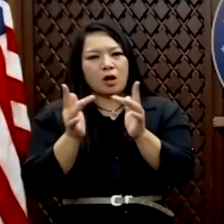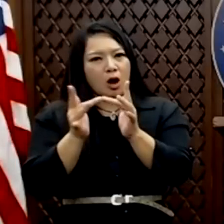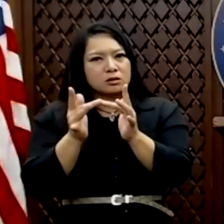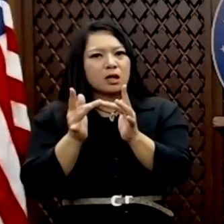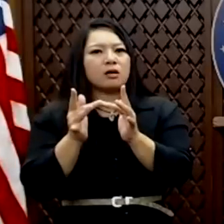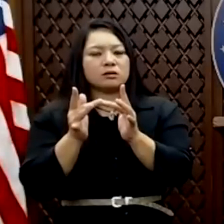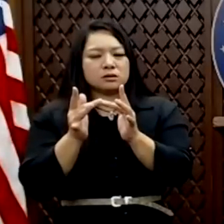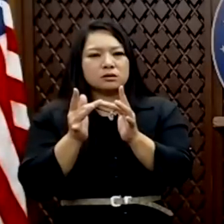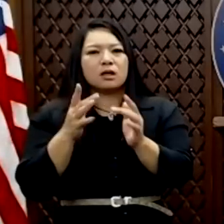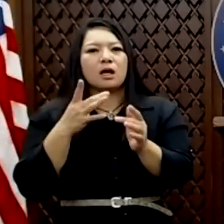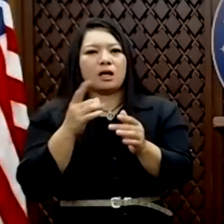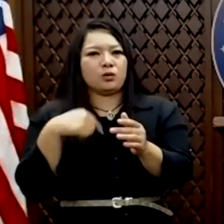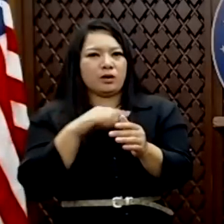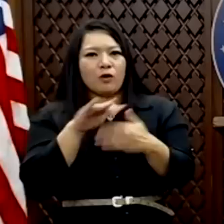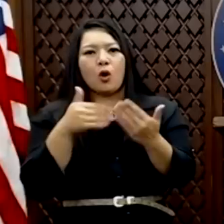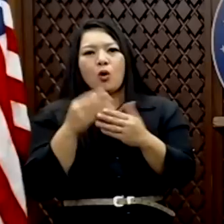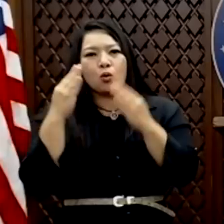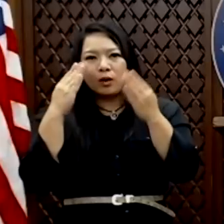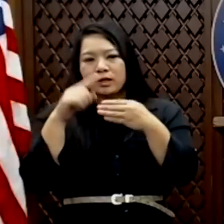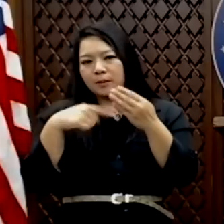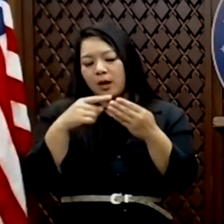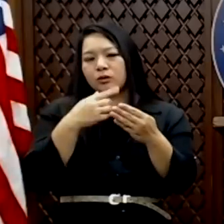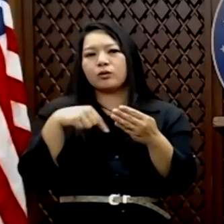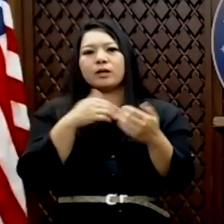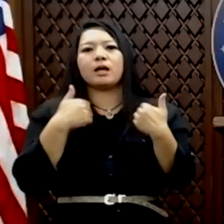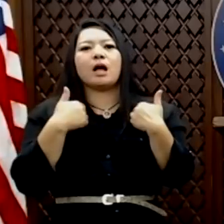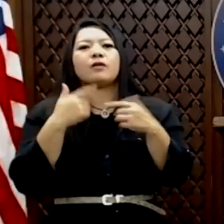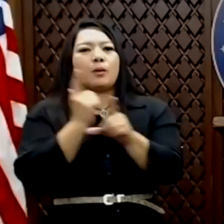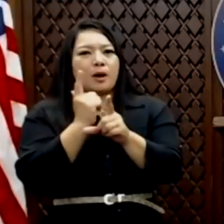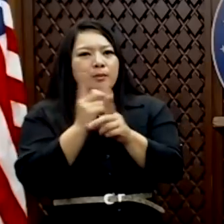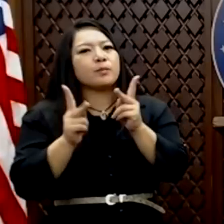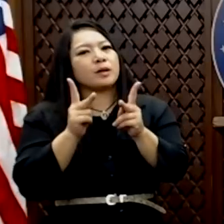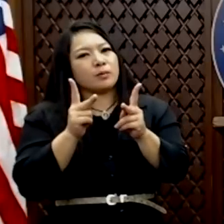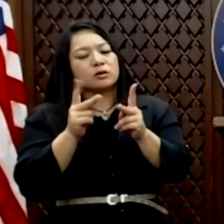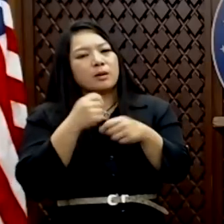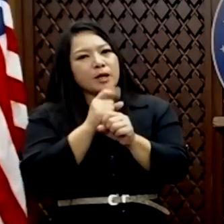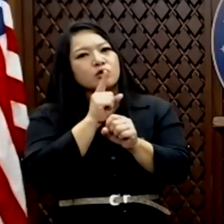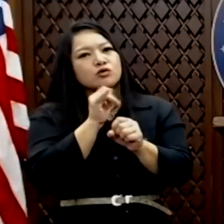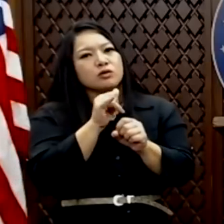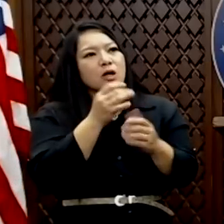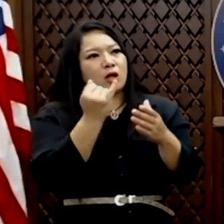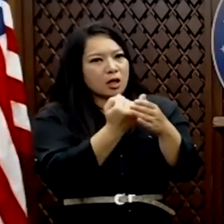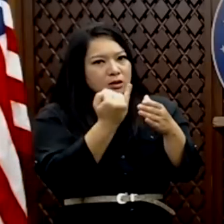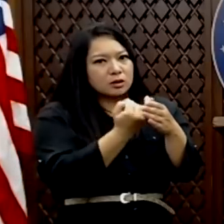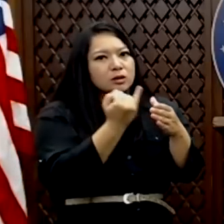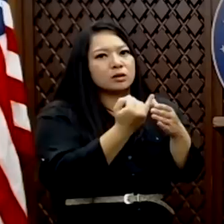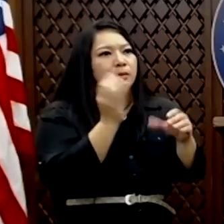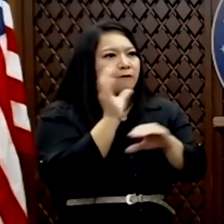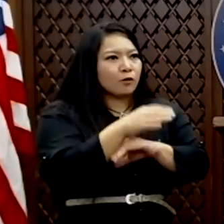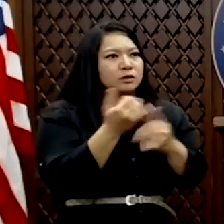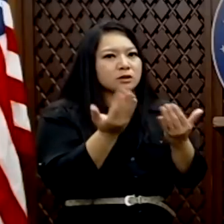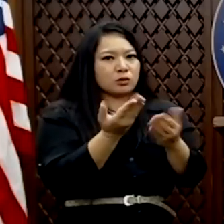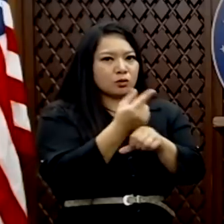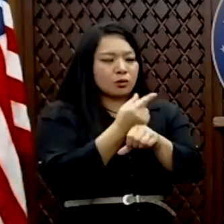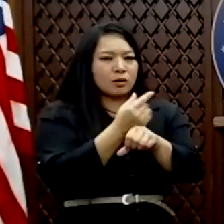like we had all worried about. We had the proper people in place to ensure that the quarantine is going to be enforced.